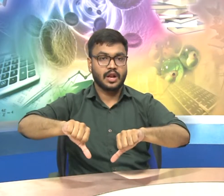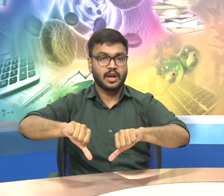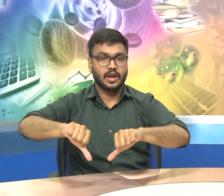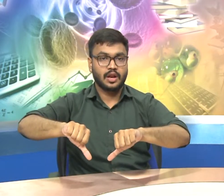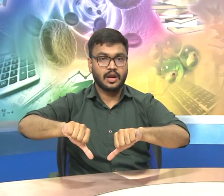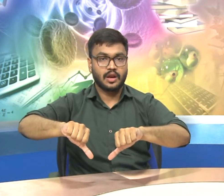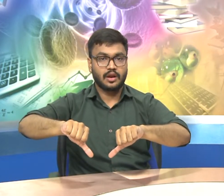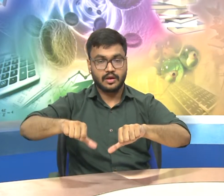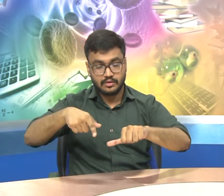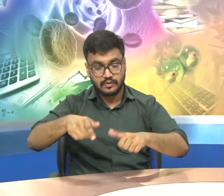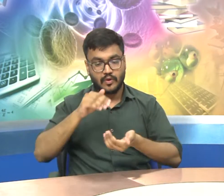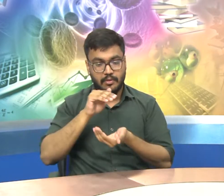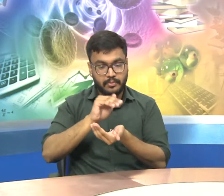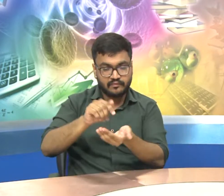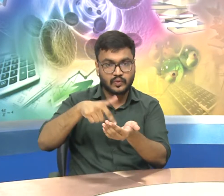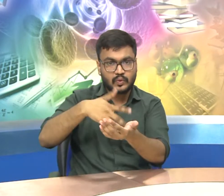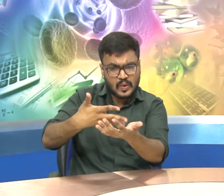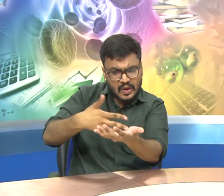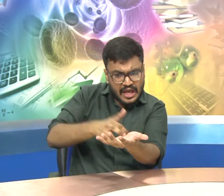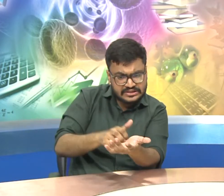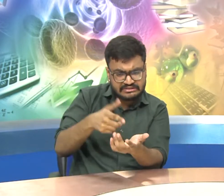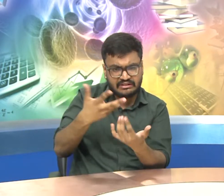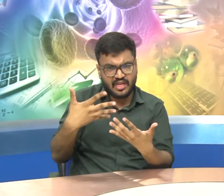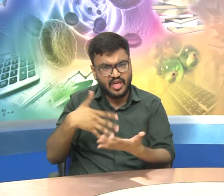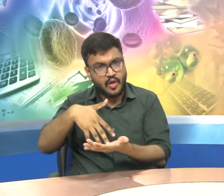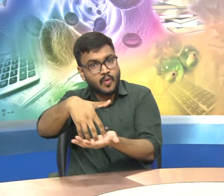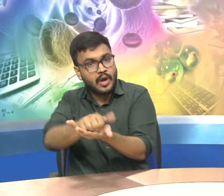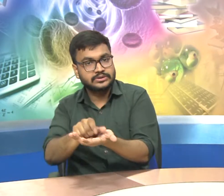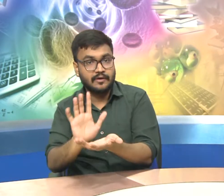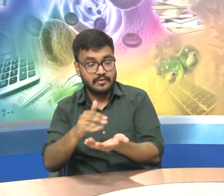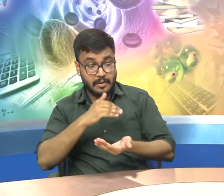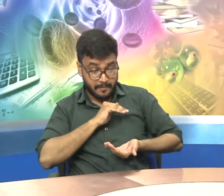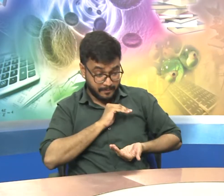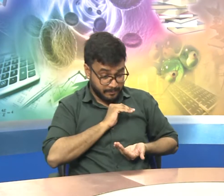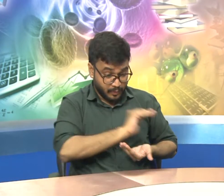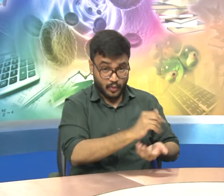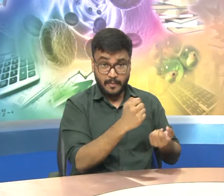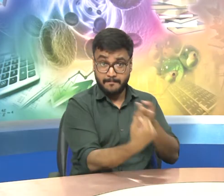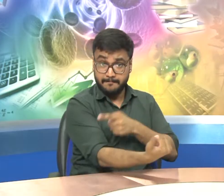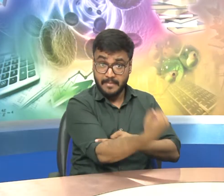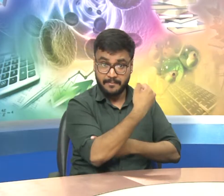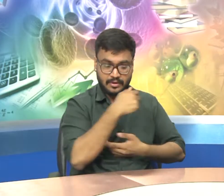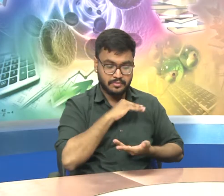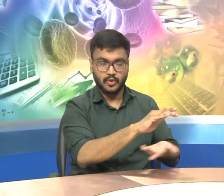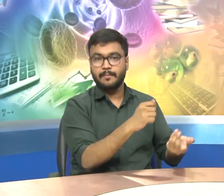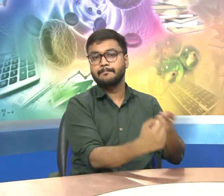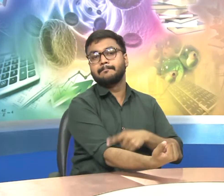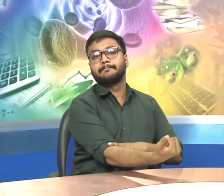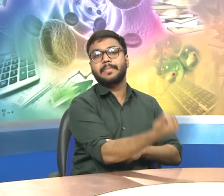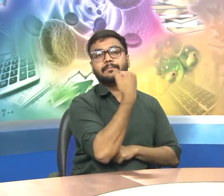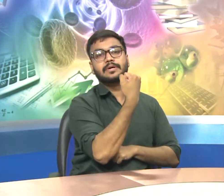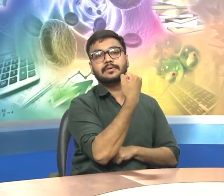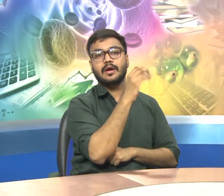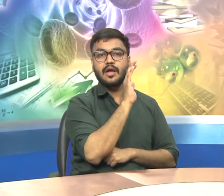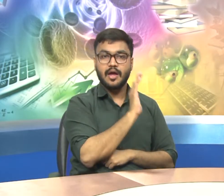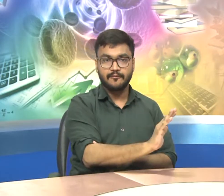Nature selects the fittest organisms to survive, and this process is called